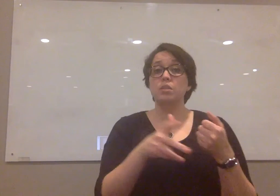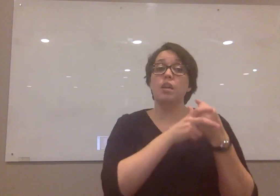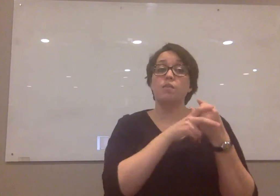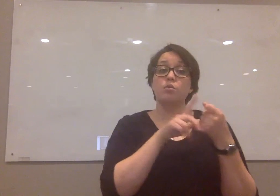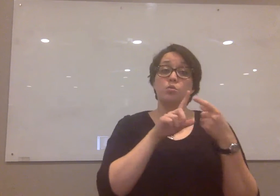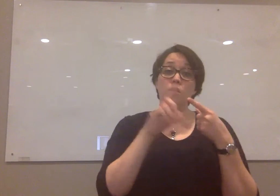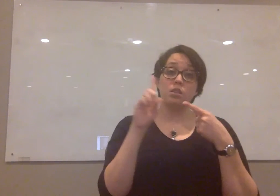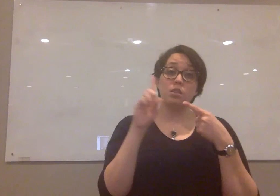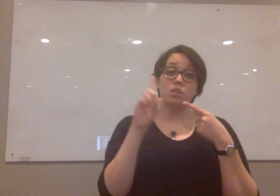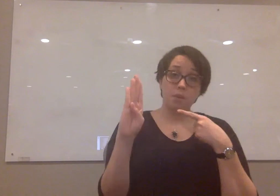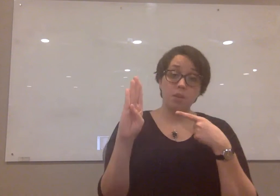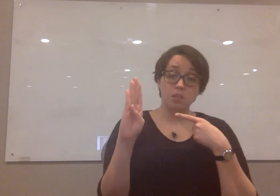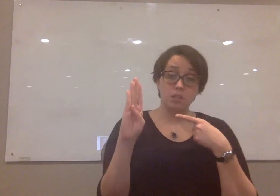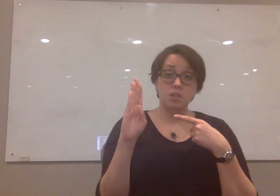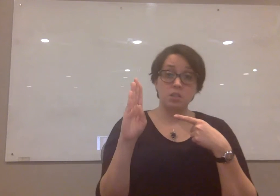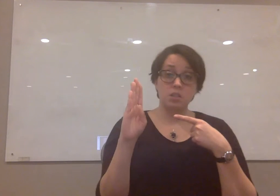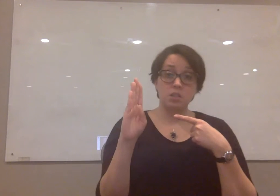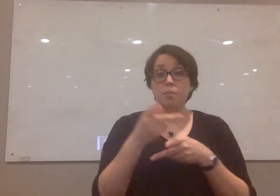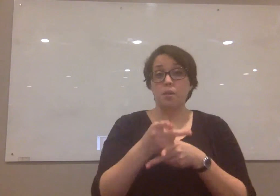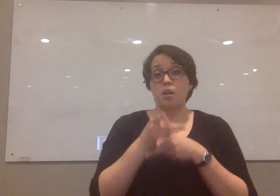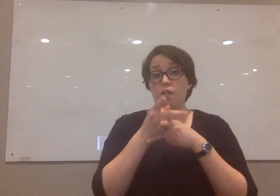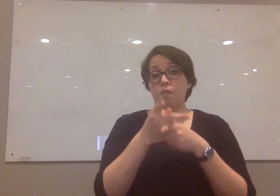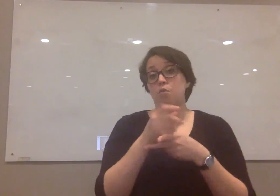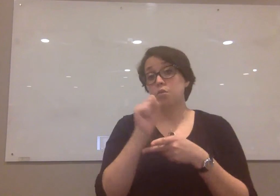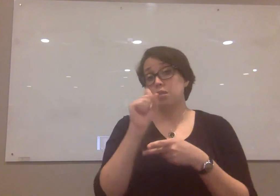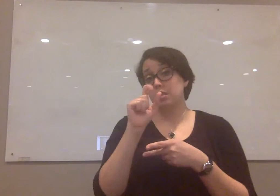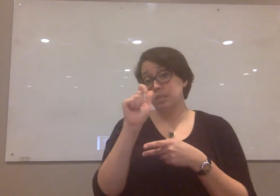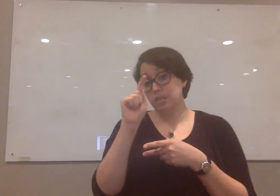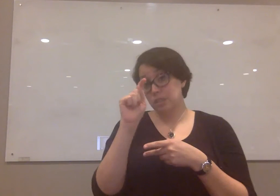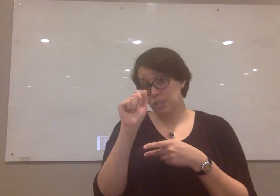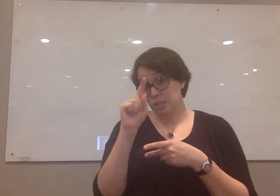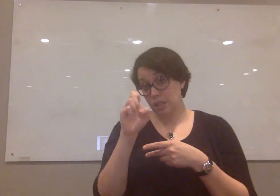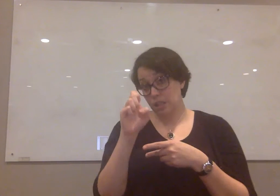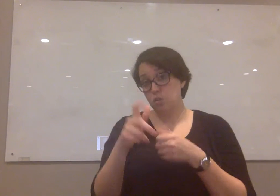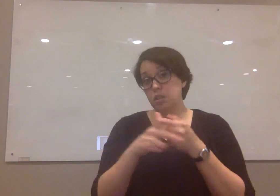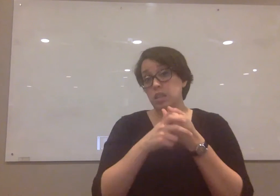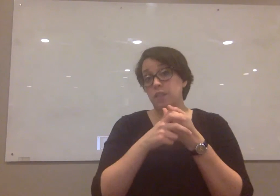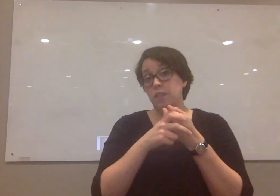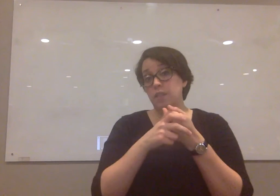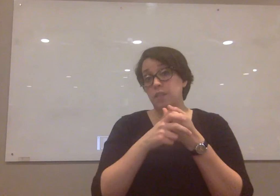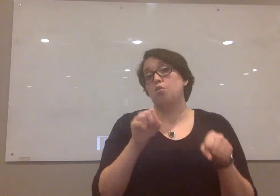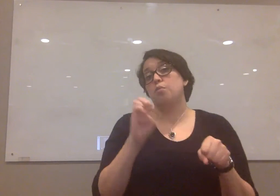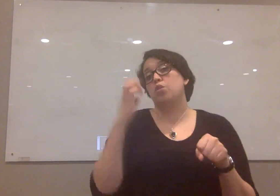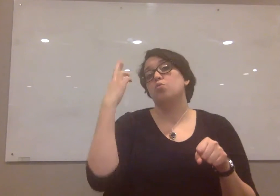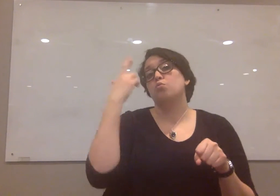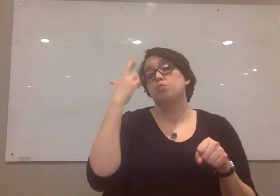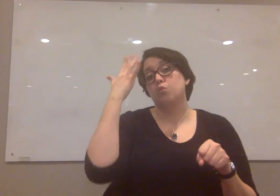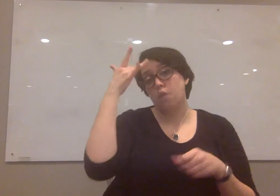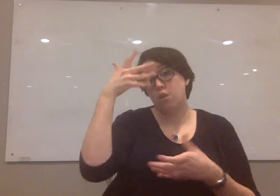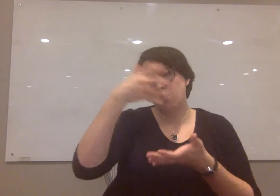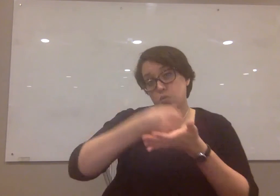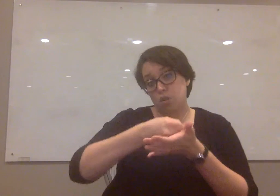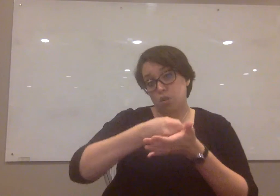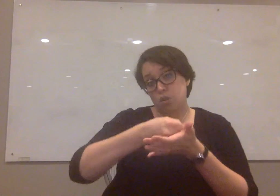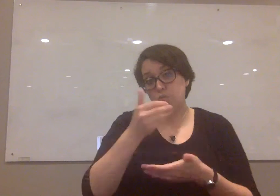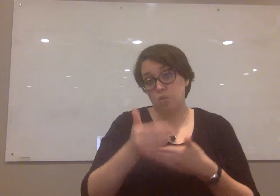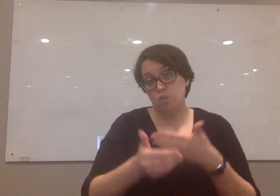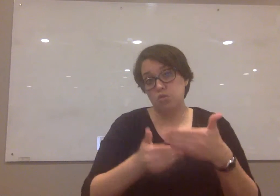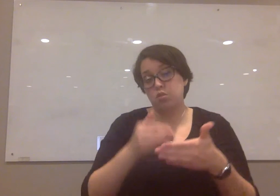be careful that the state you're saving may be the reason why the process crashed. So you have to be very careful